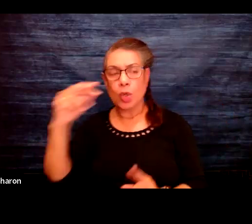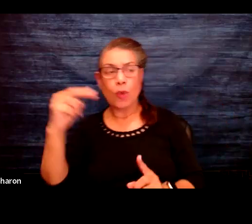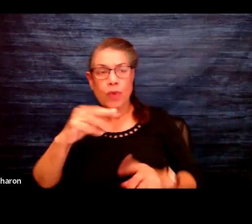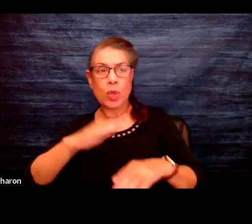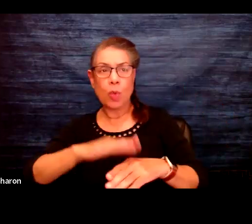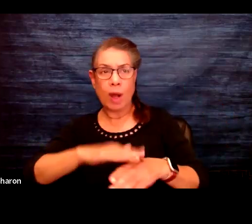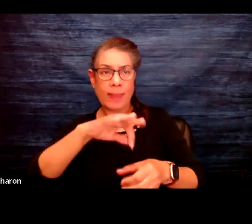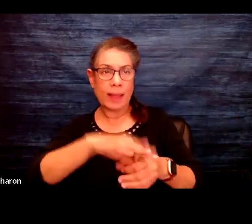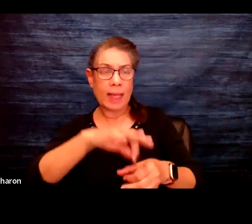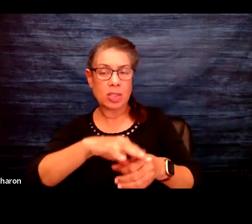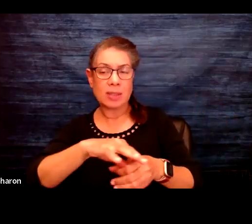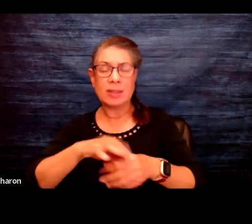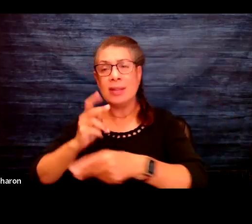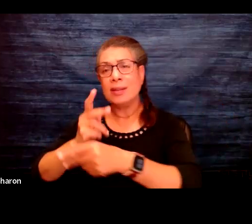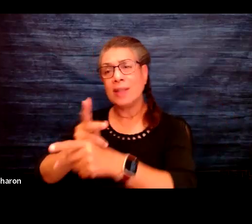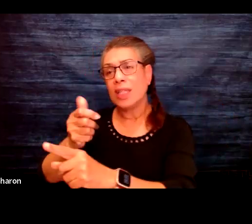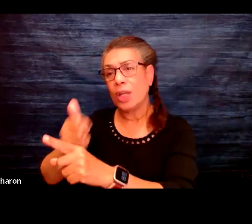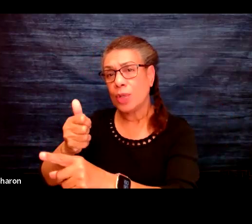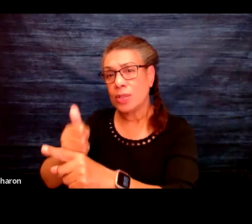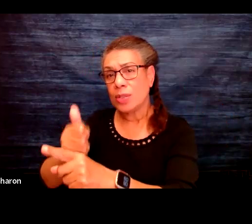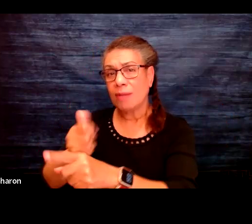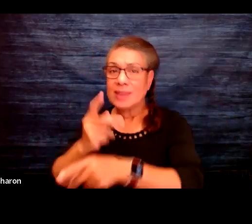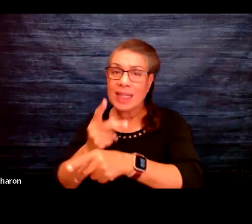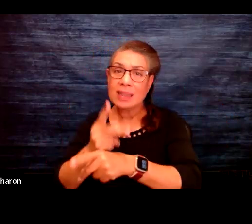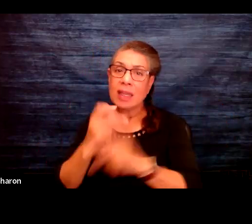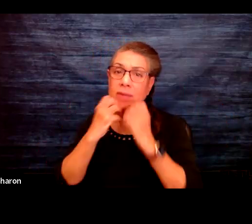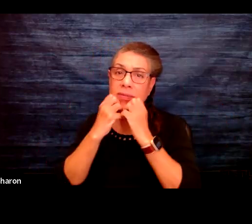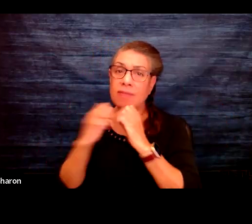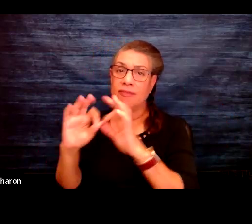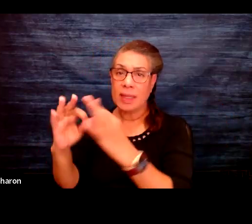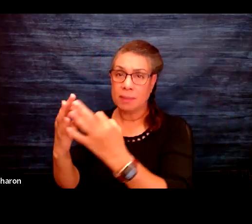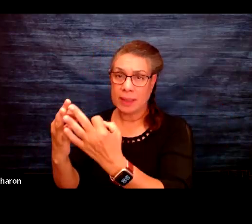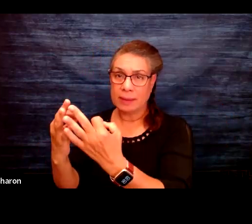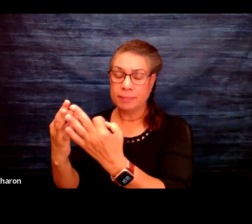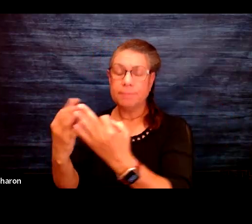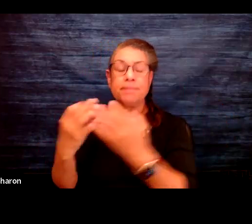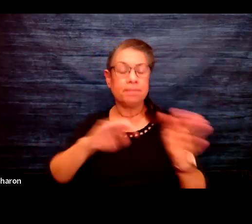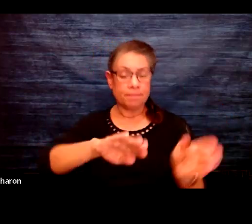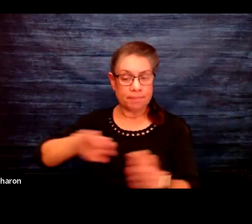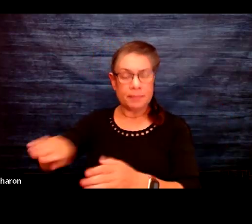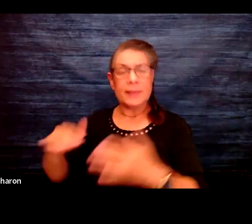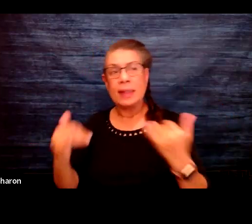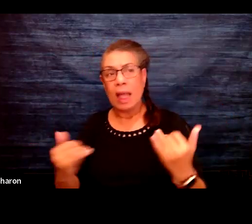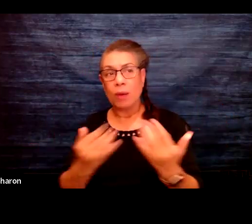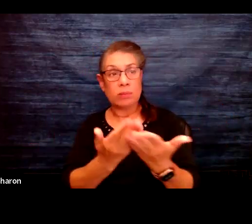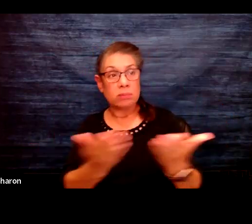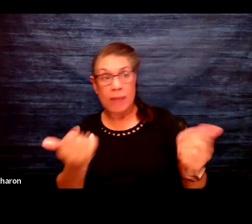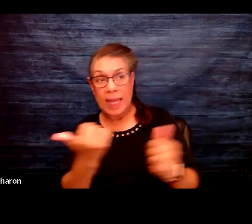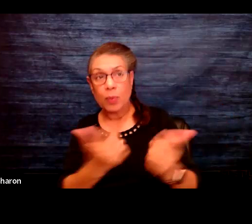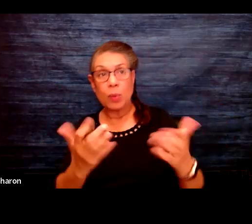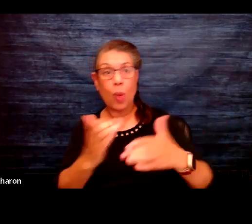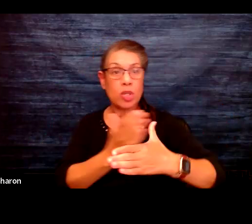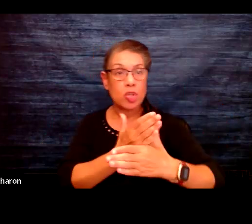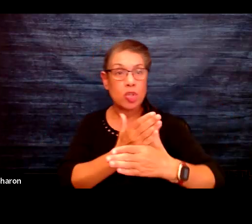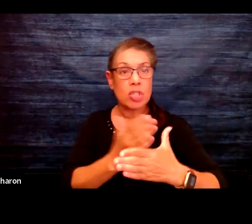take care of yourself and your loved ones. I'd now like to open the floor to other members if anyone would like to share